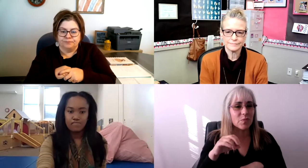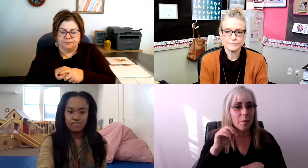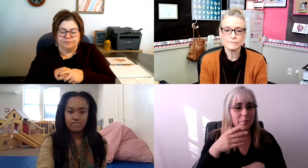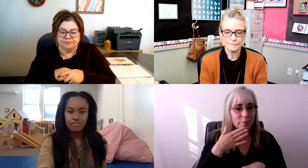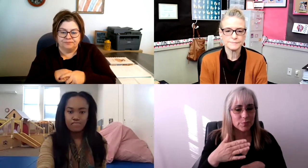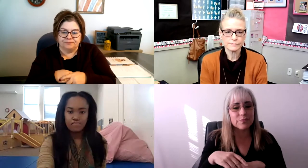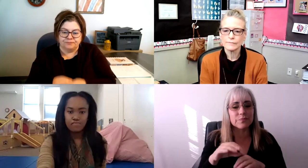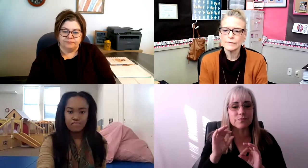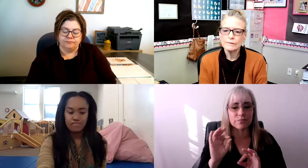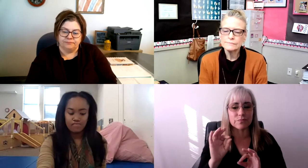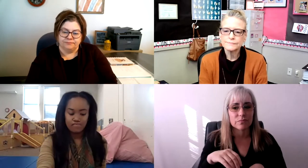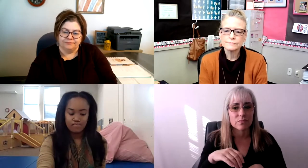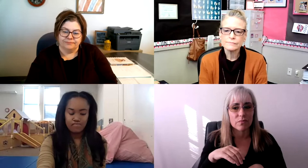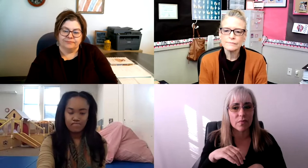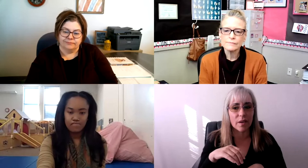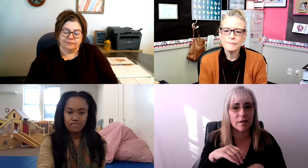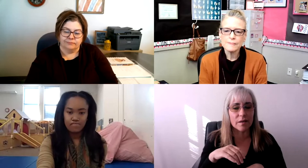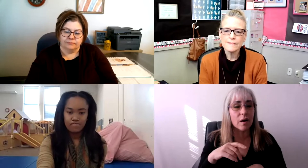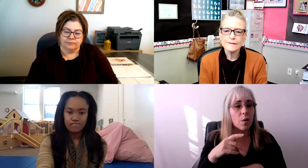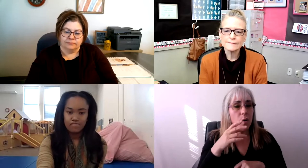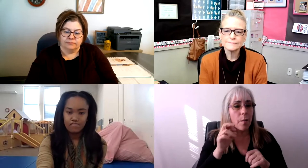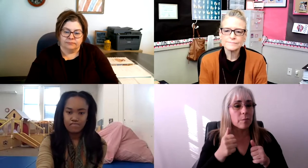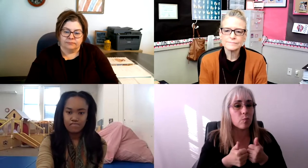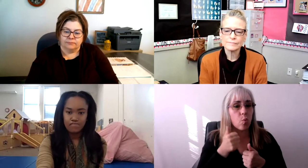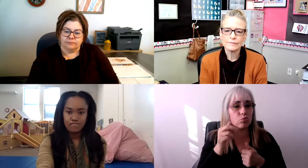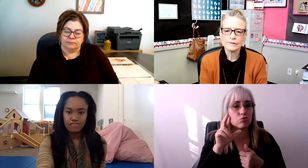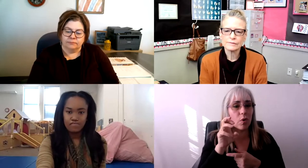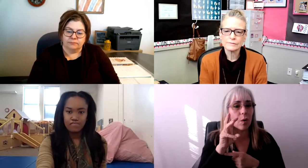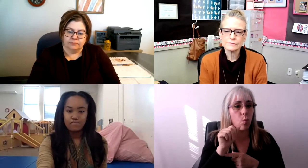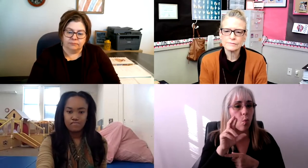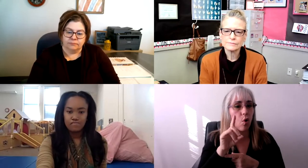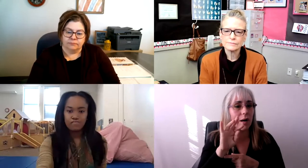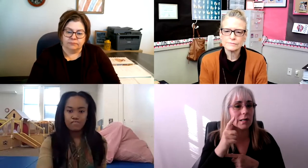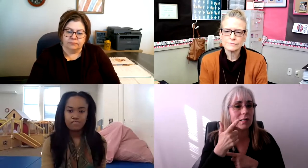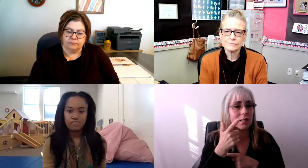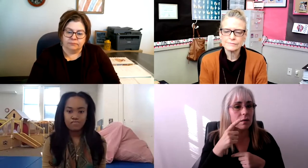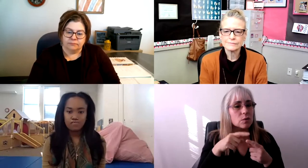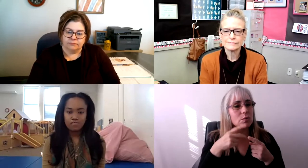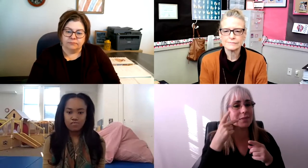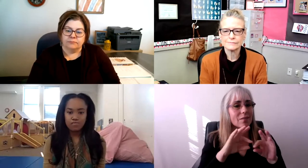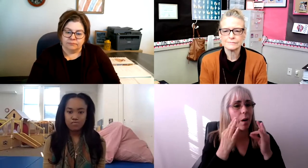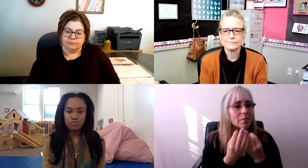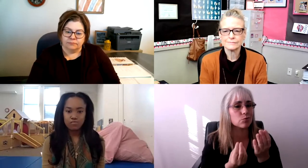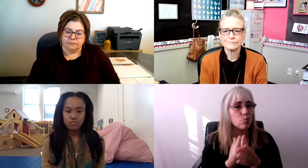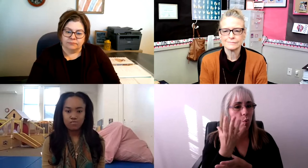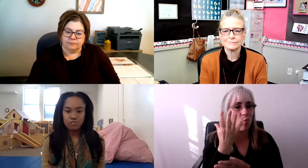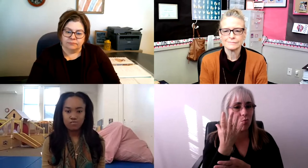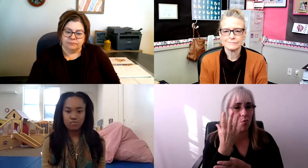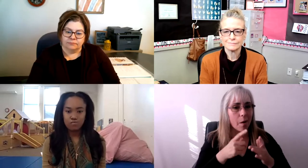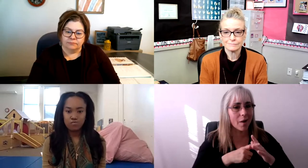sorry. I am so sorry. I think you guys can hear me, but I can't see you. I'm gonna have to come back